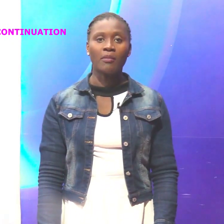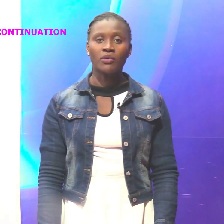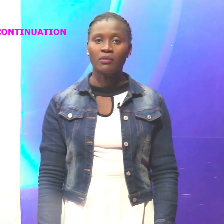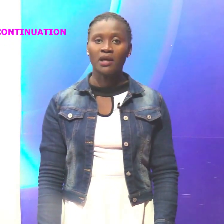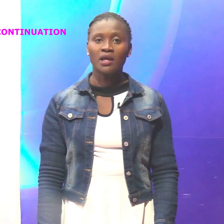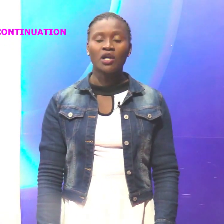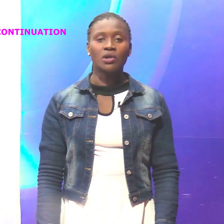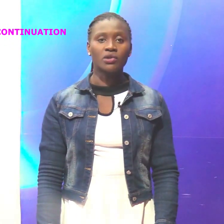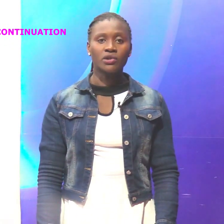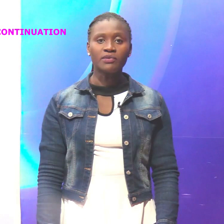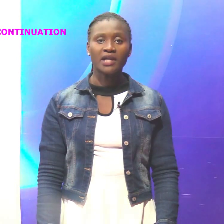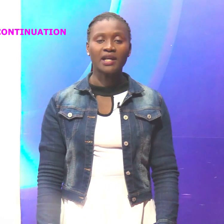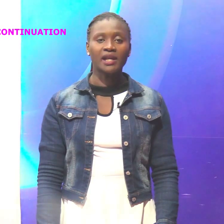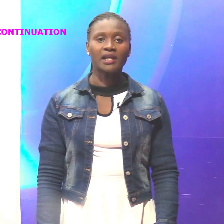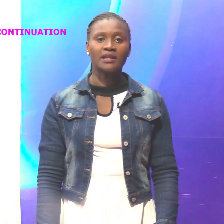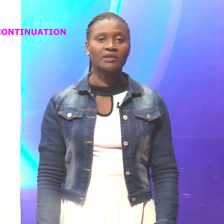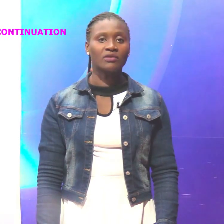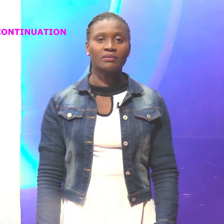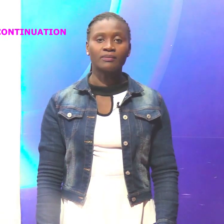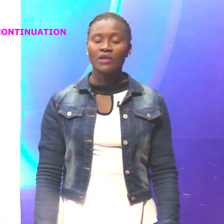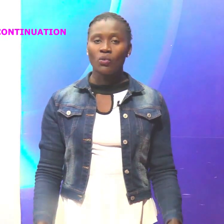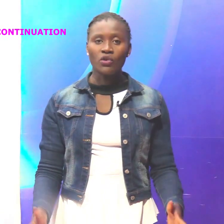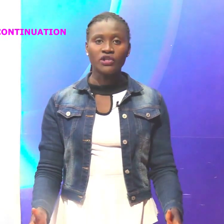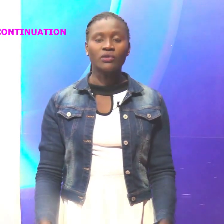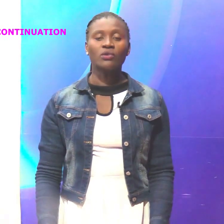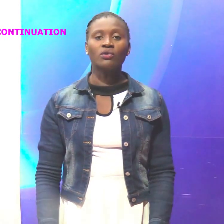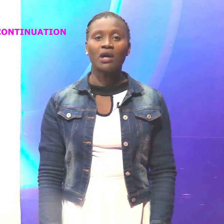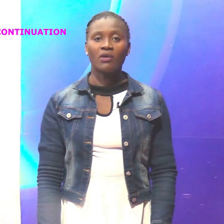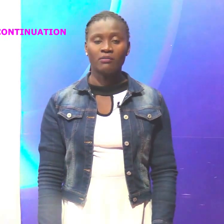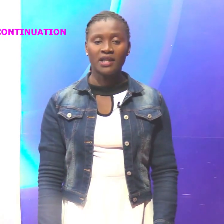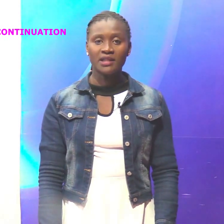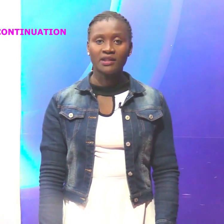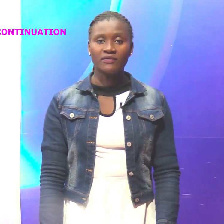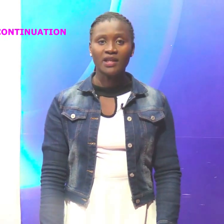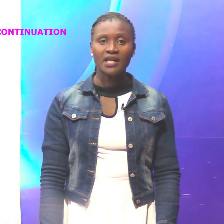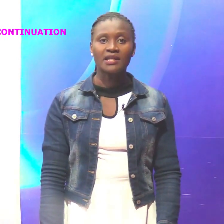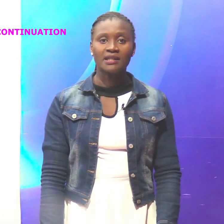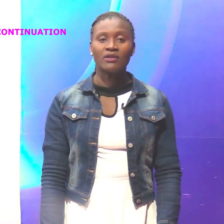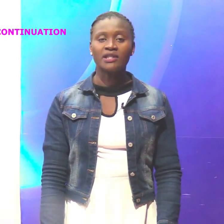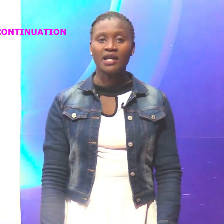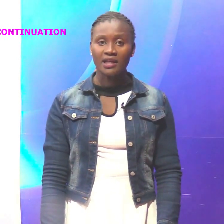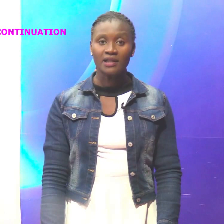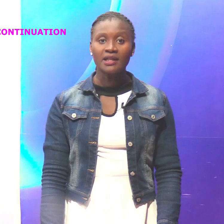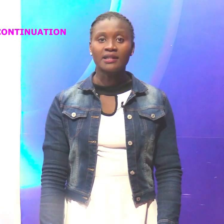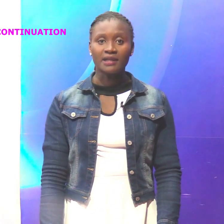my YouTube channel, that is on watching through our Imani TV, that is our channel, Star